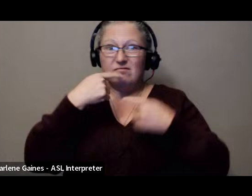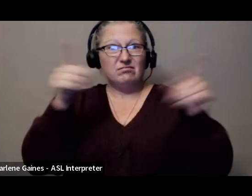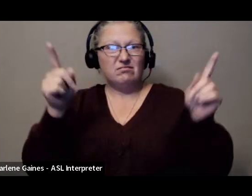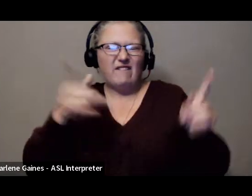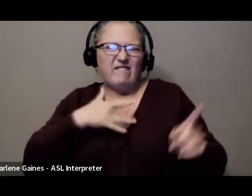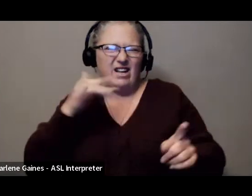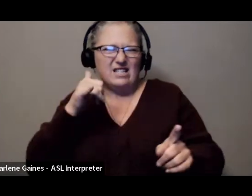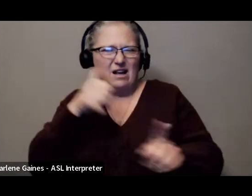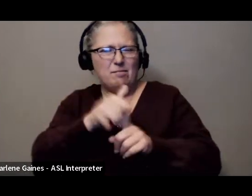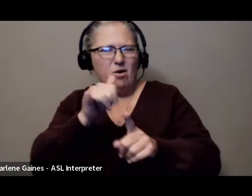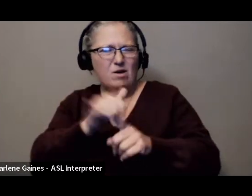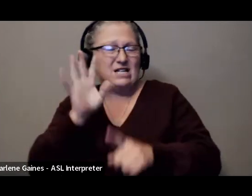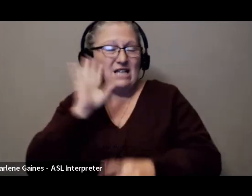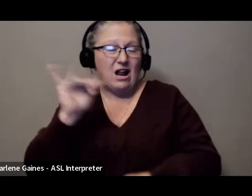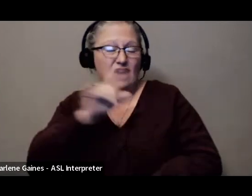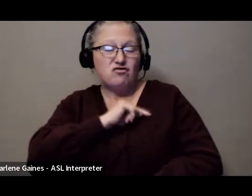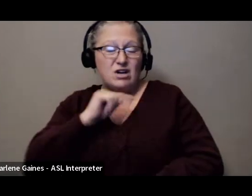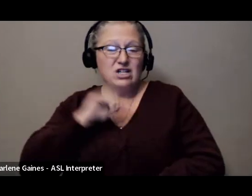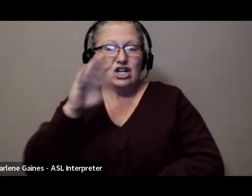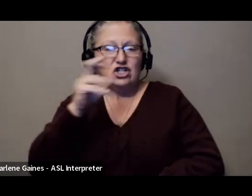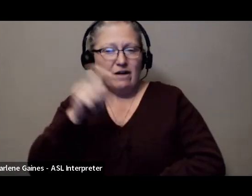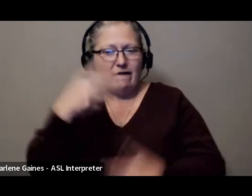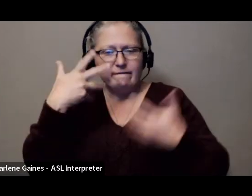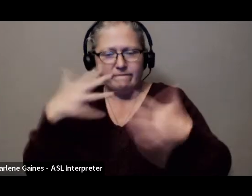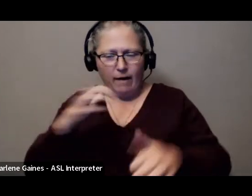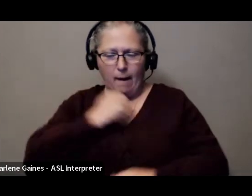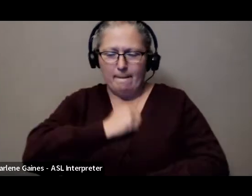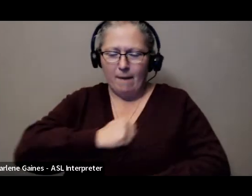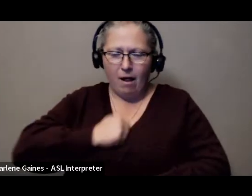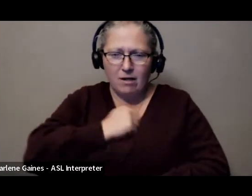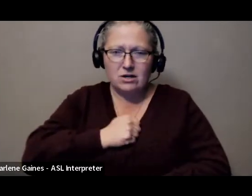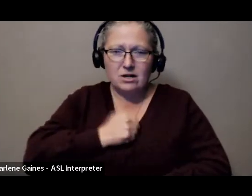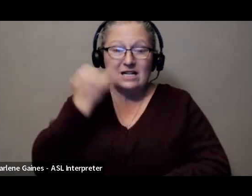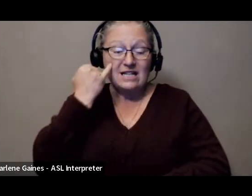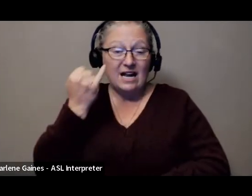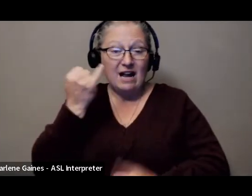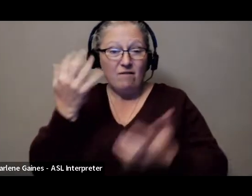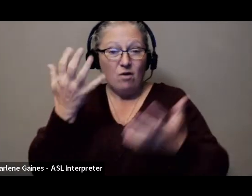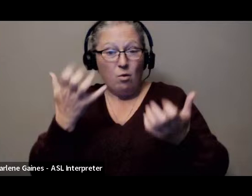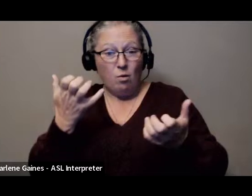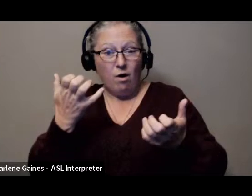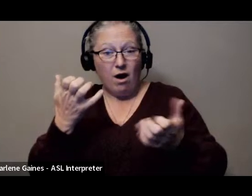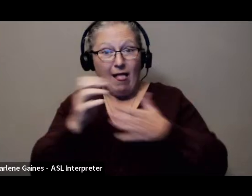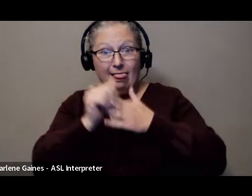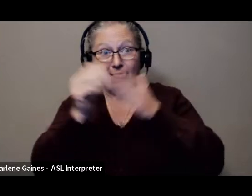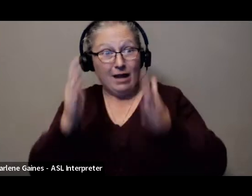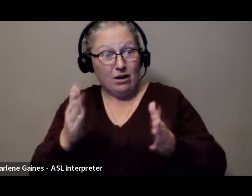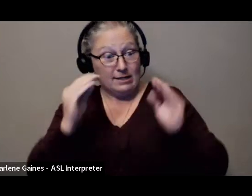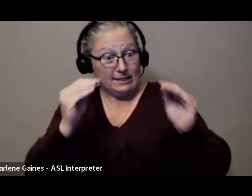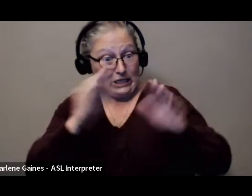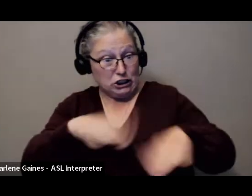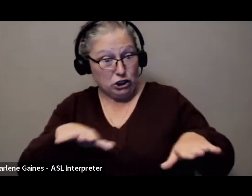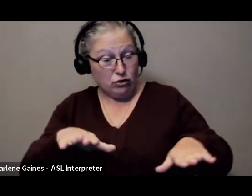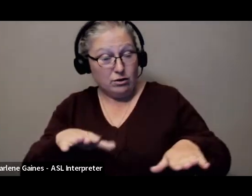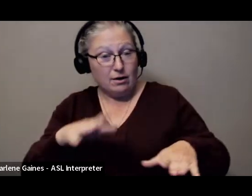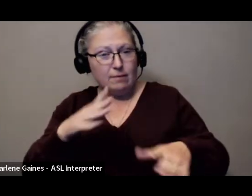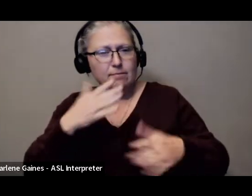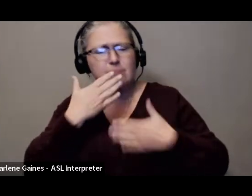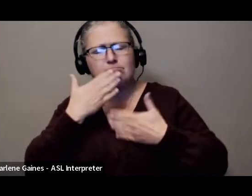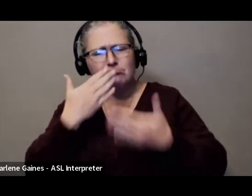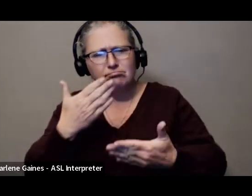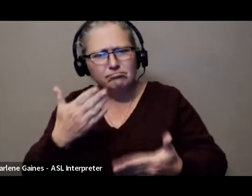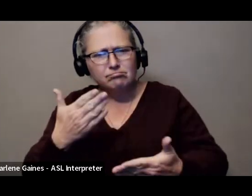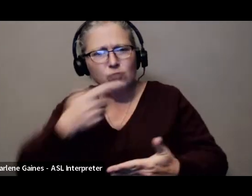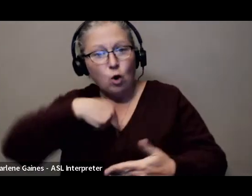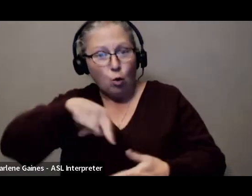bullying. It sounds like Trustee Chavez apologized. And if we want to be leaders and teach our children how to be gracious, it